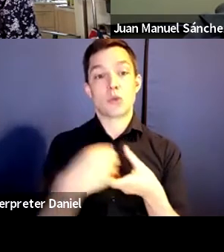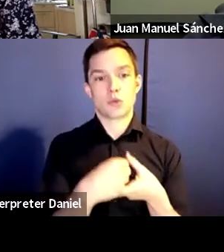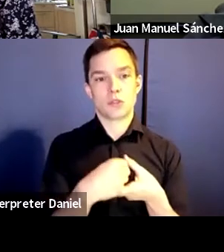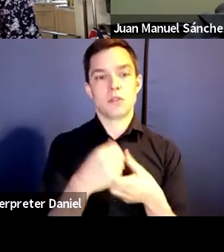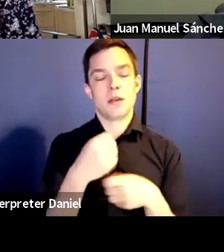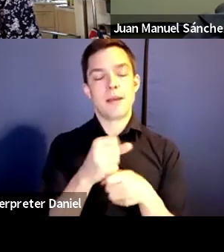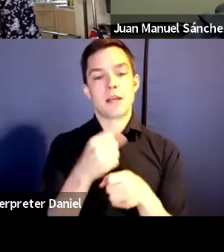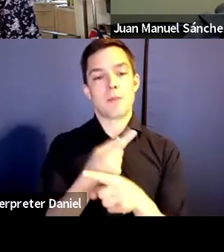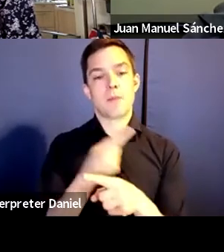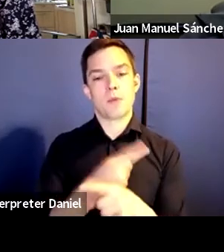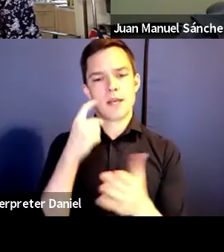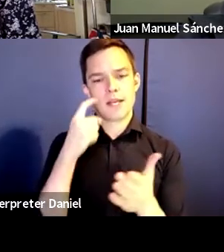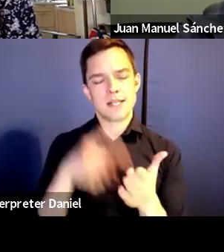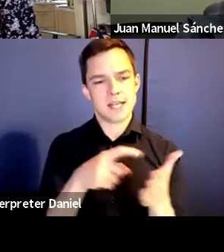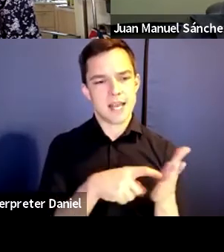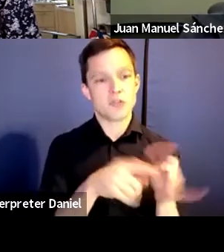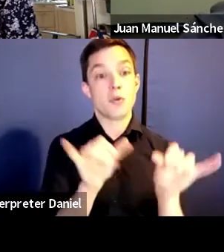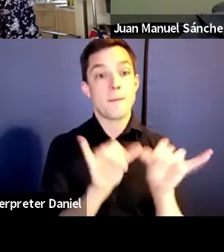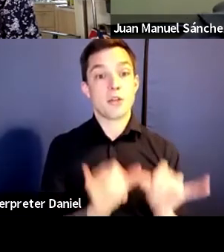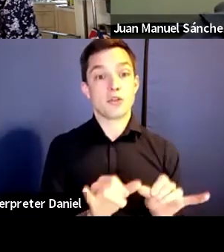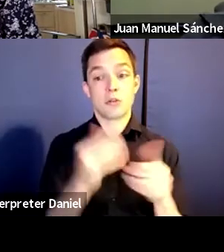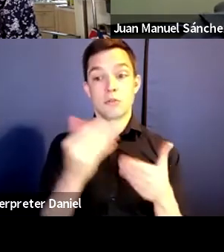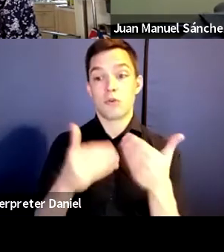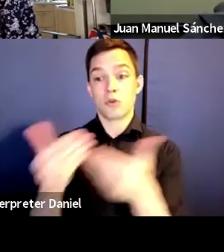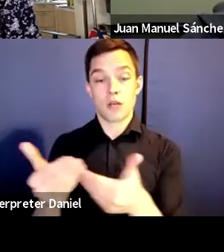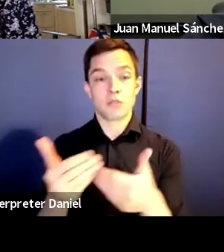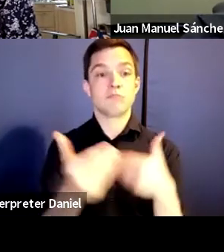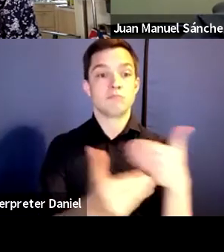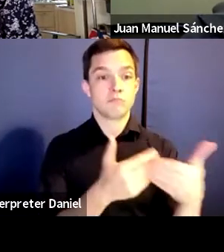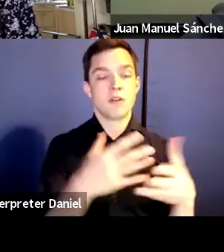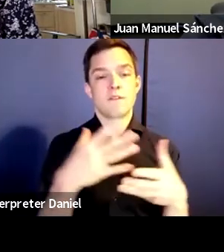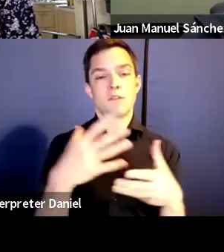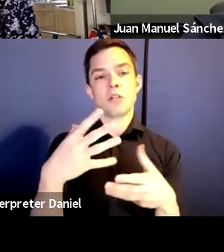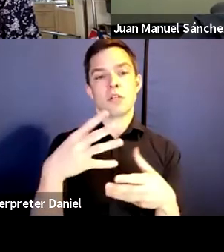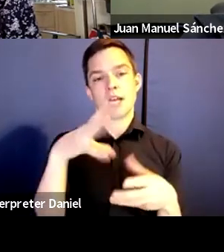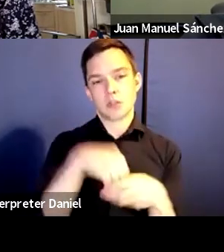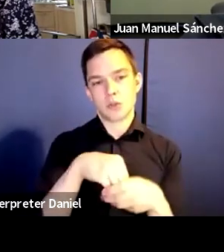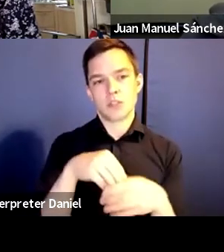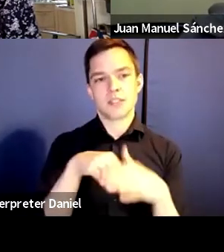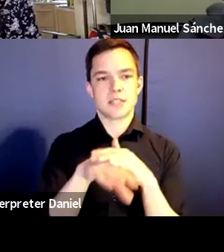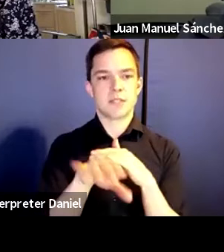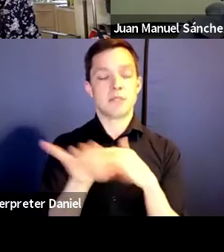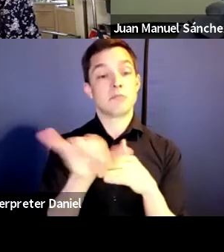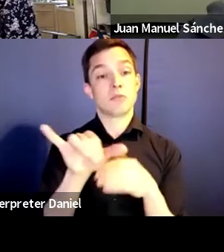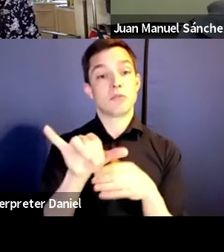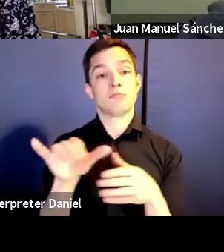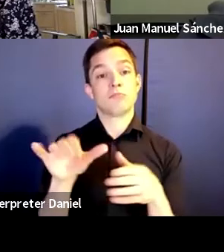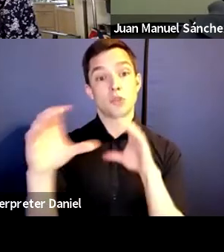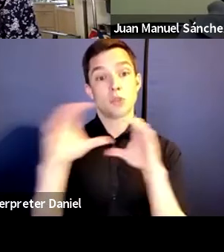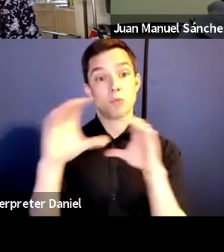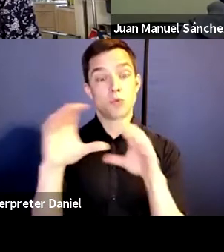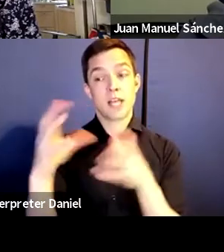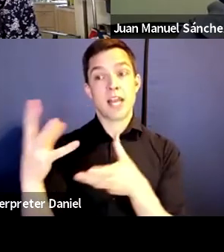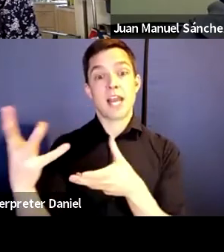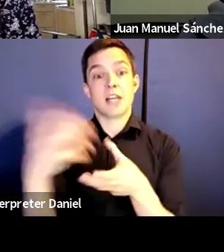appropriate indicators to measure progress for inclusion or accessibility, and how to also communicate inclusively, share